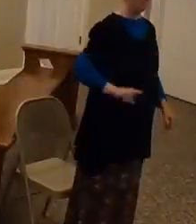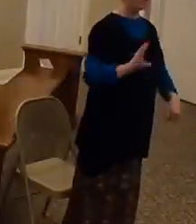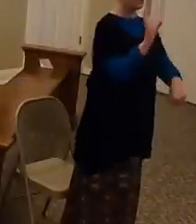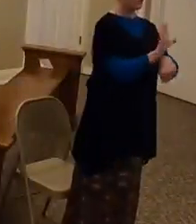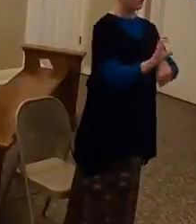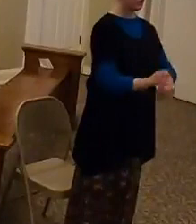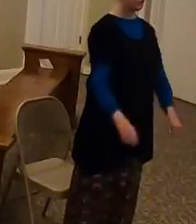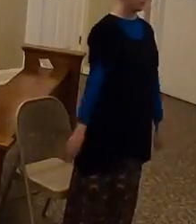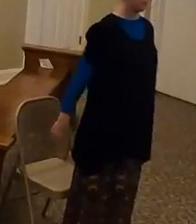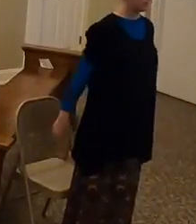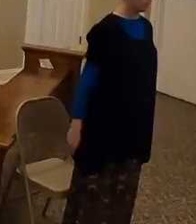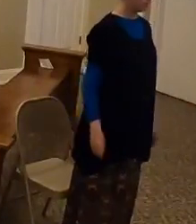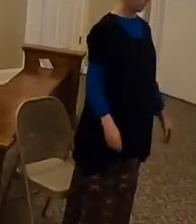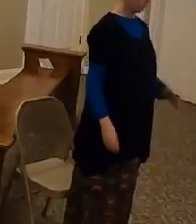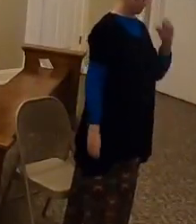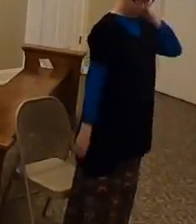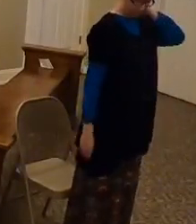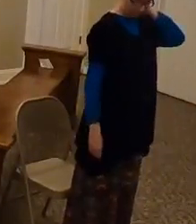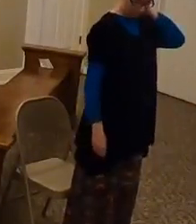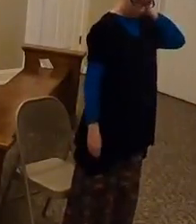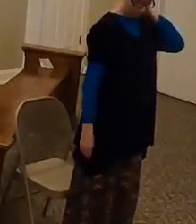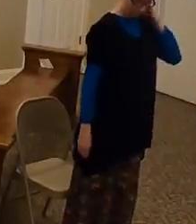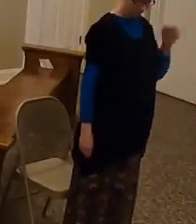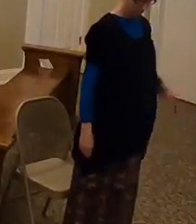church. Hallelujah. Yes,